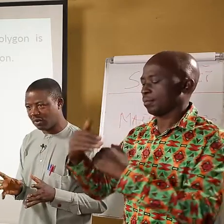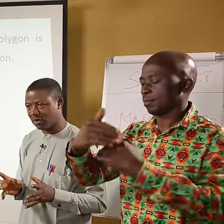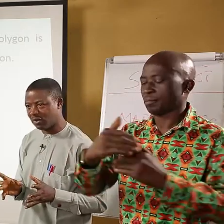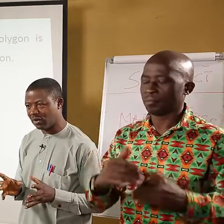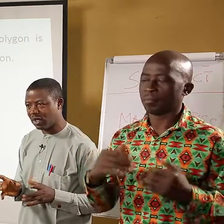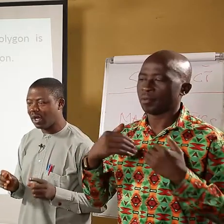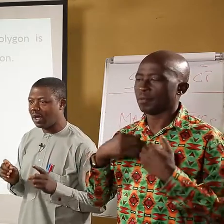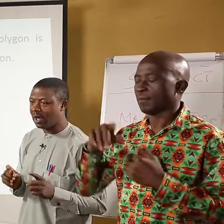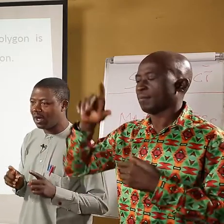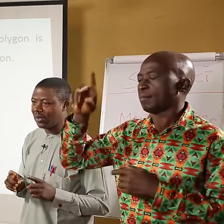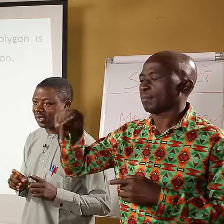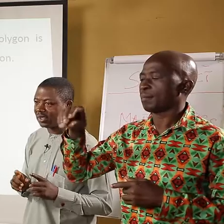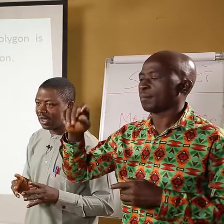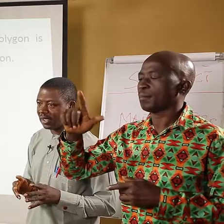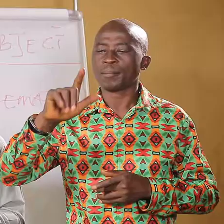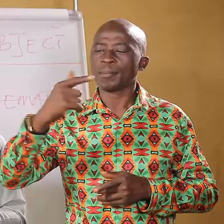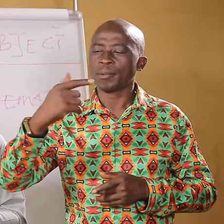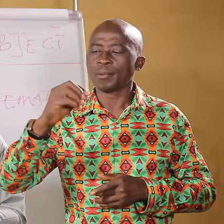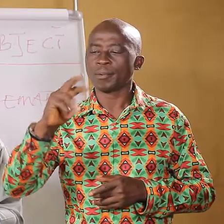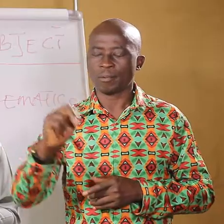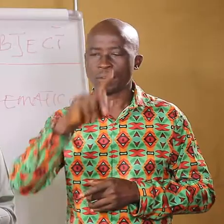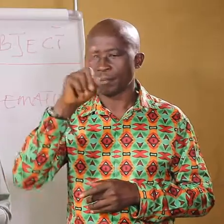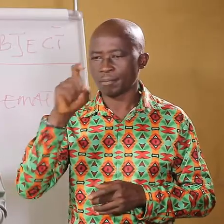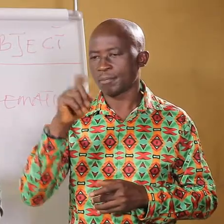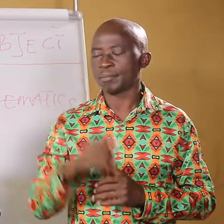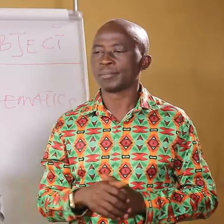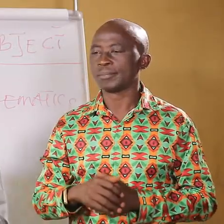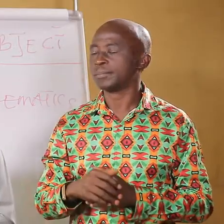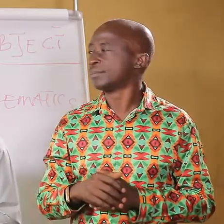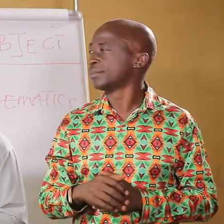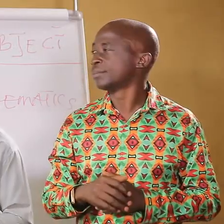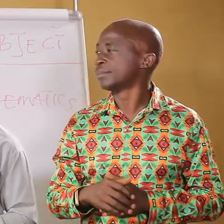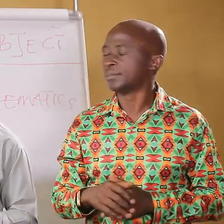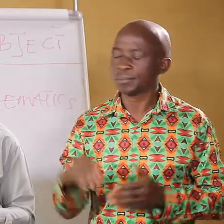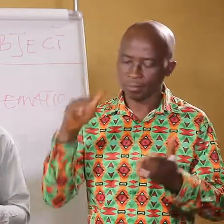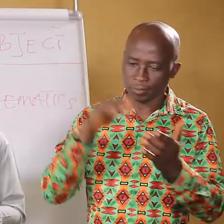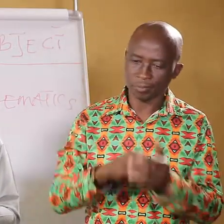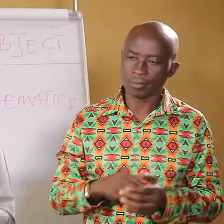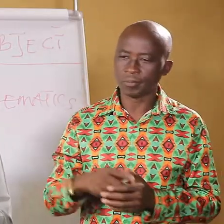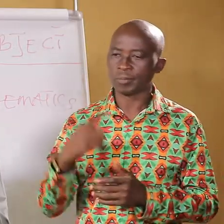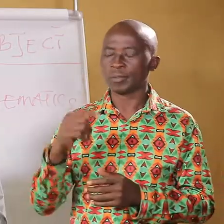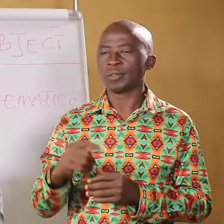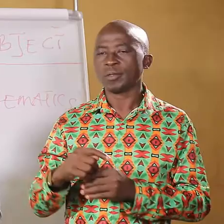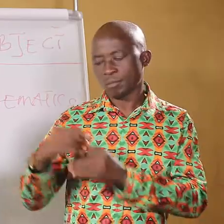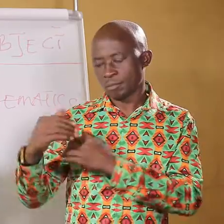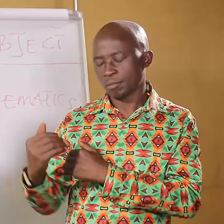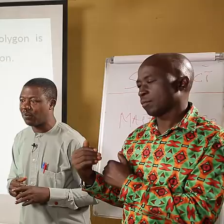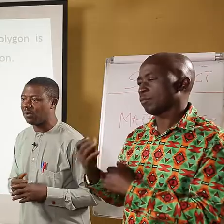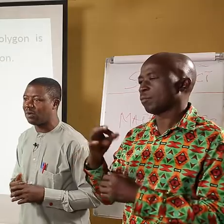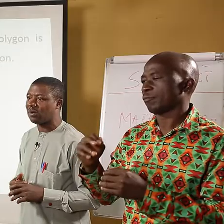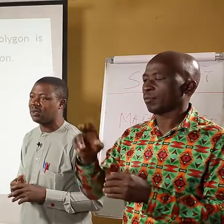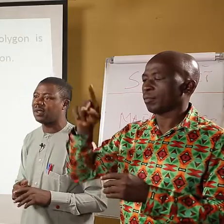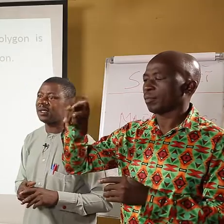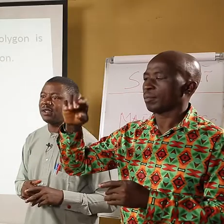the polygon? How many sides has the polygon? Question again, the interior angles of a